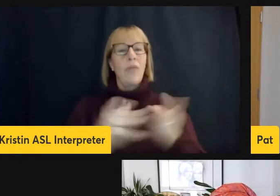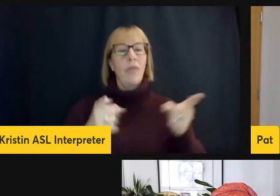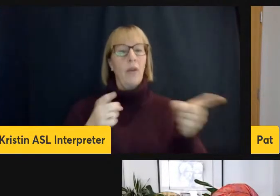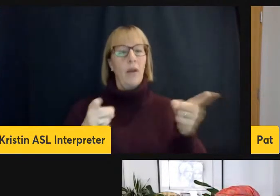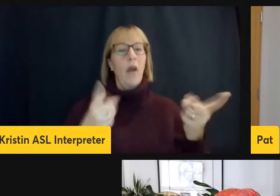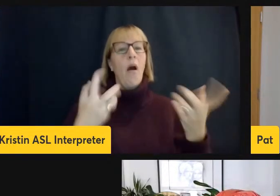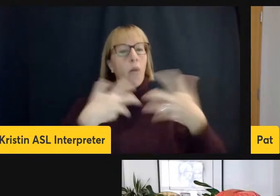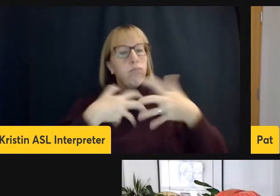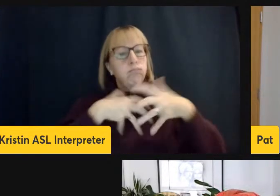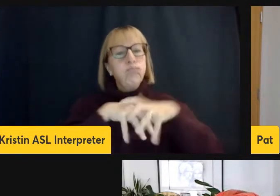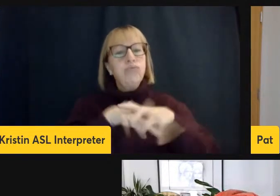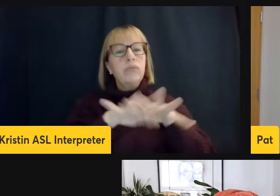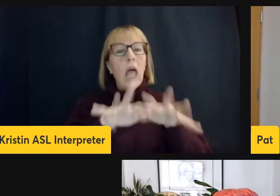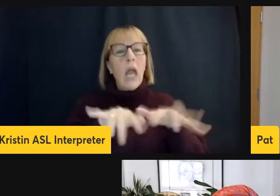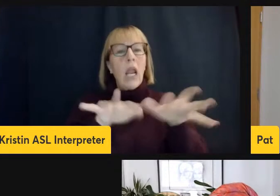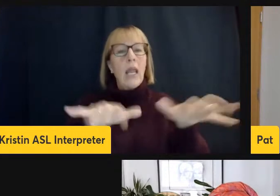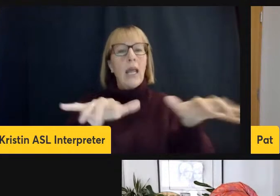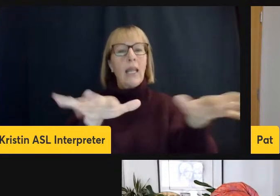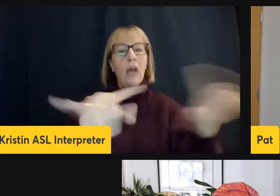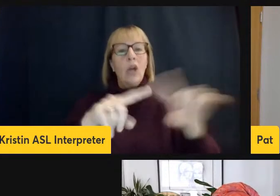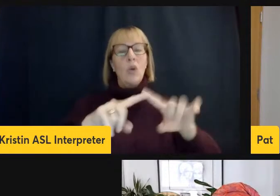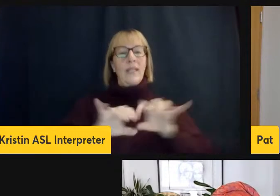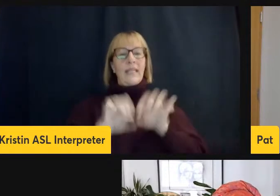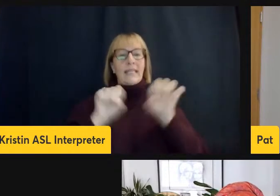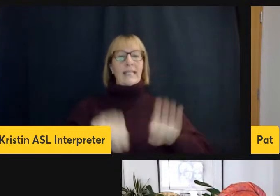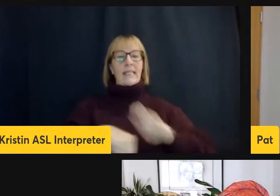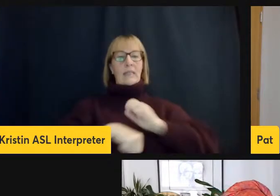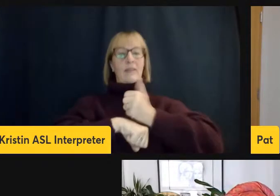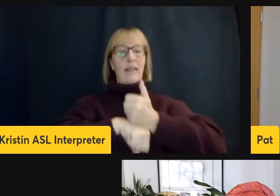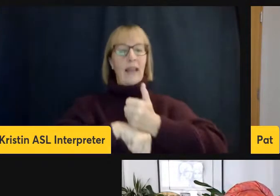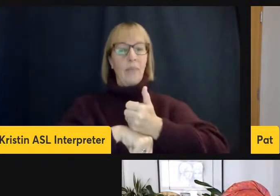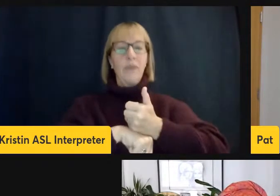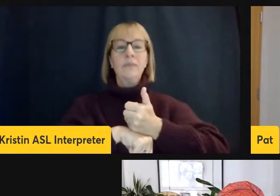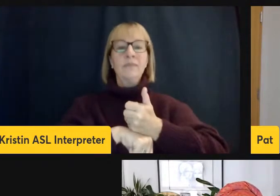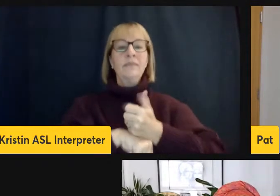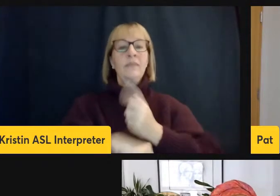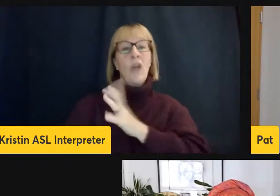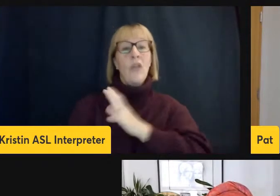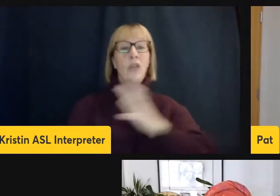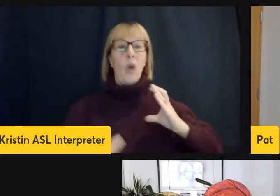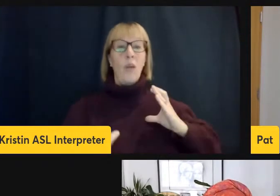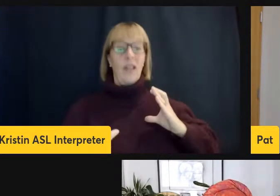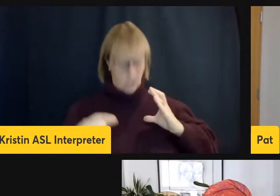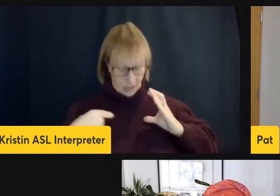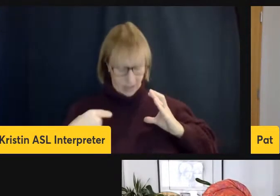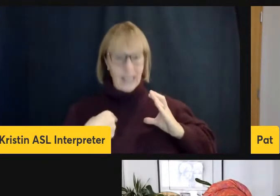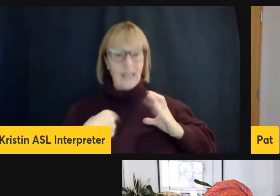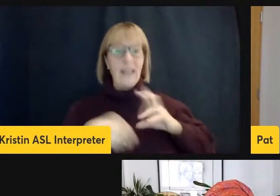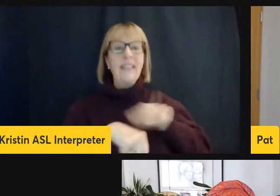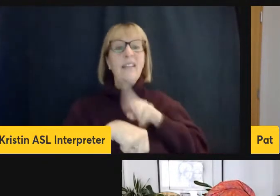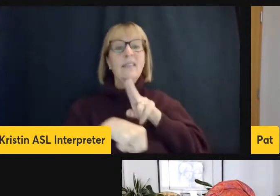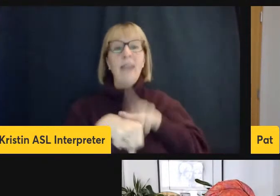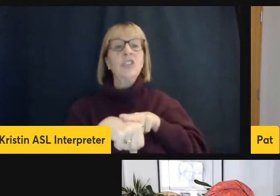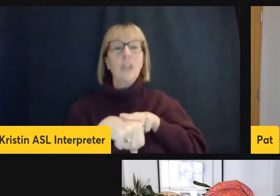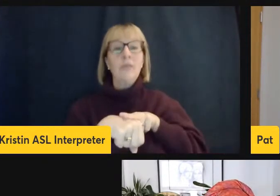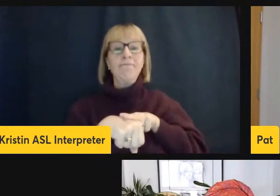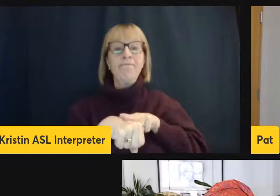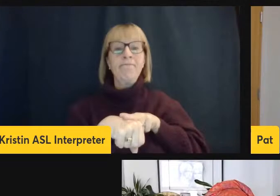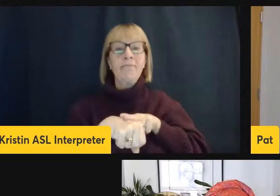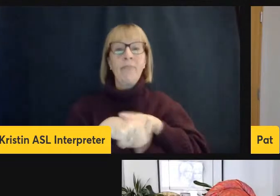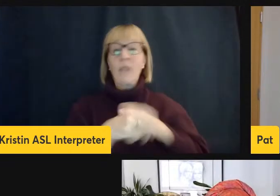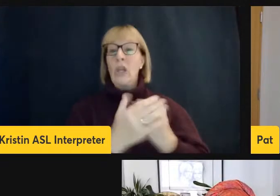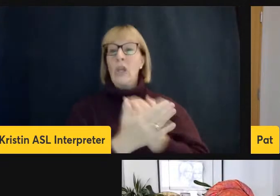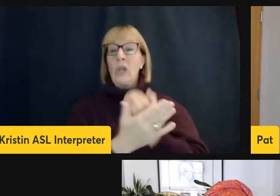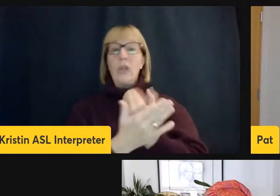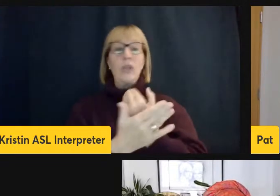we have a systematic process put in place. Why do you need the work of the coalition? Because it's a national piece. In the new census,